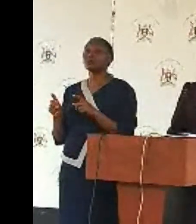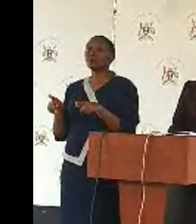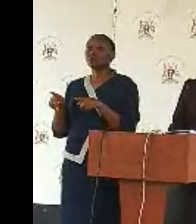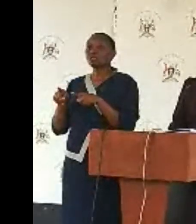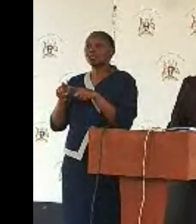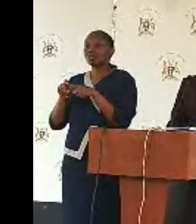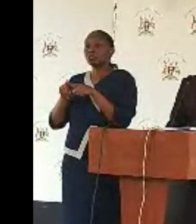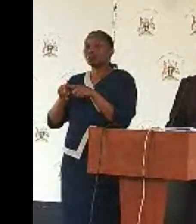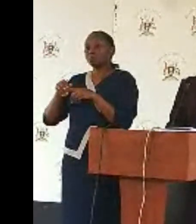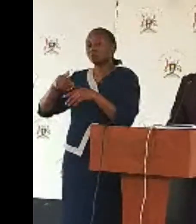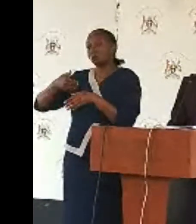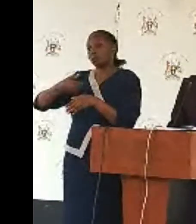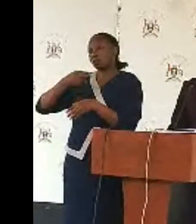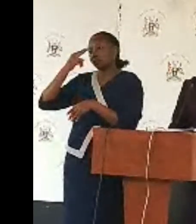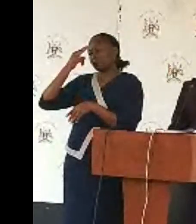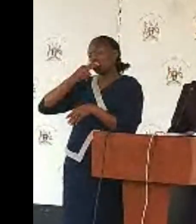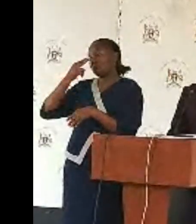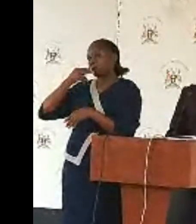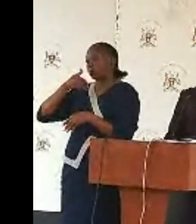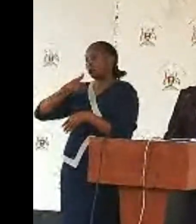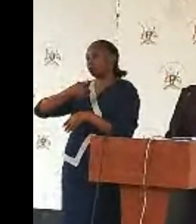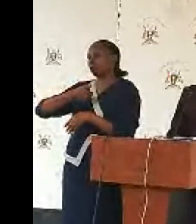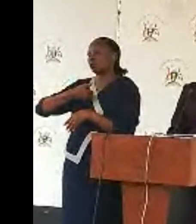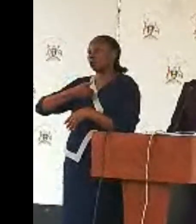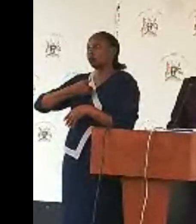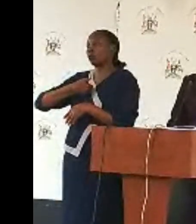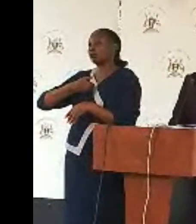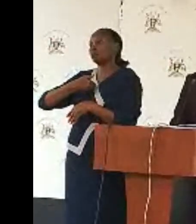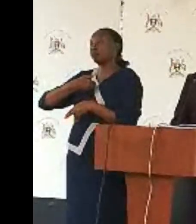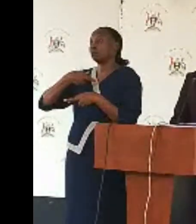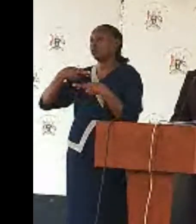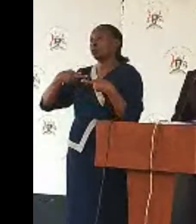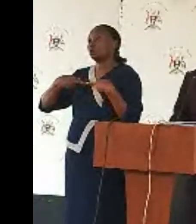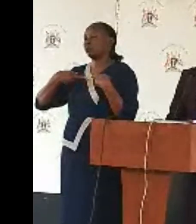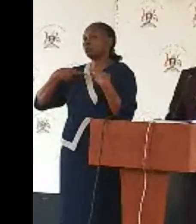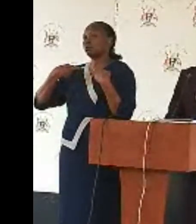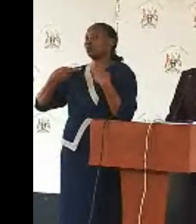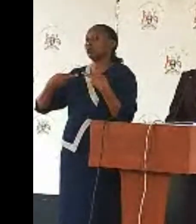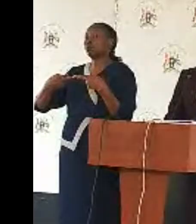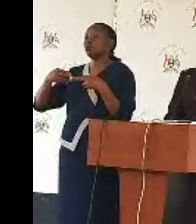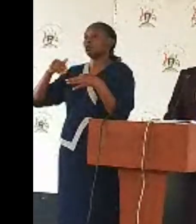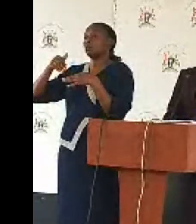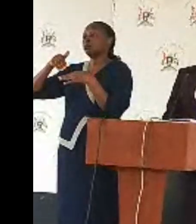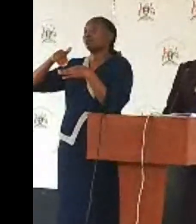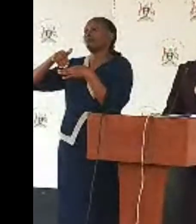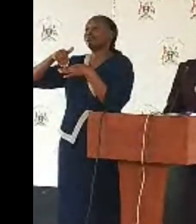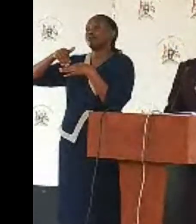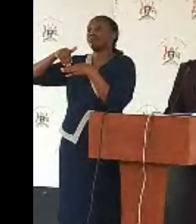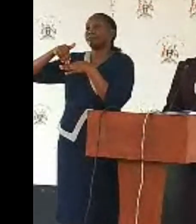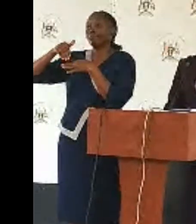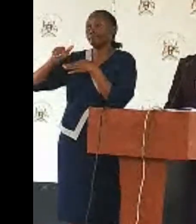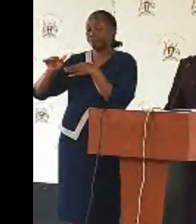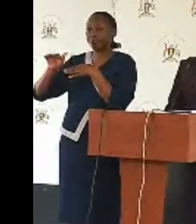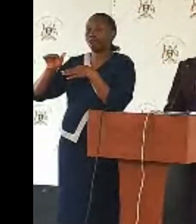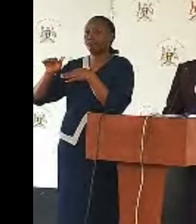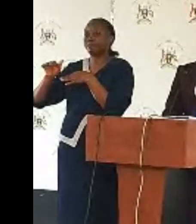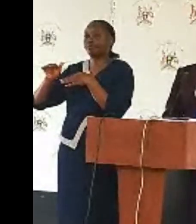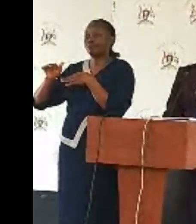Ate waliwo abayizi abalina obubonero nga baasomera mu nsi za wabweru nga tebaasomera